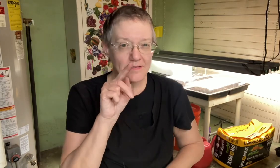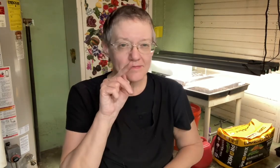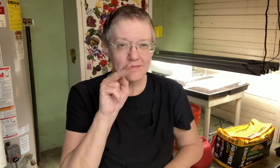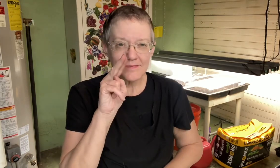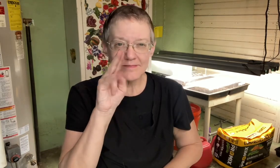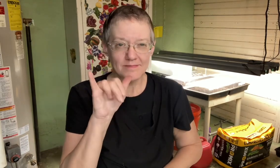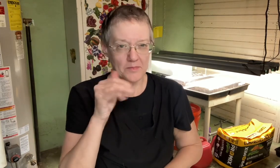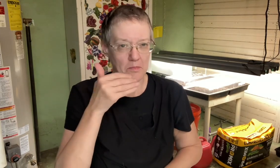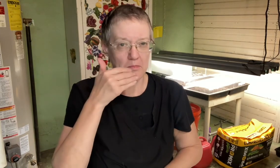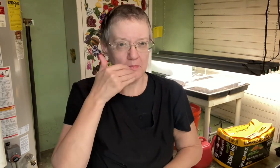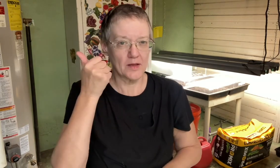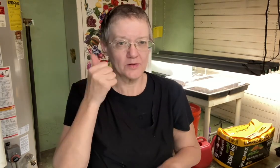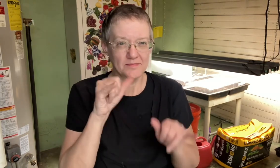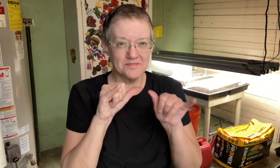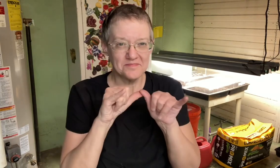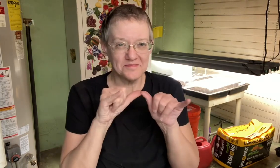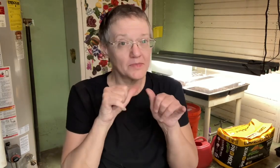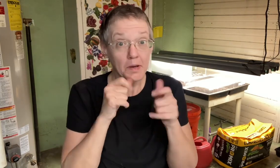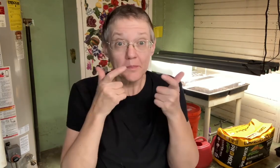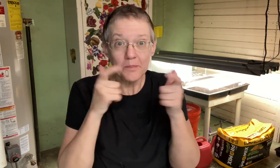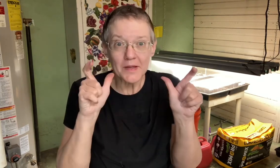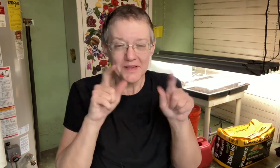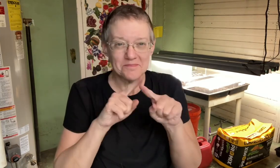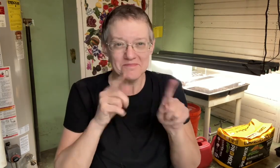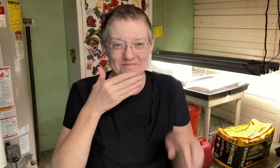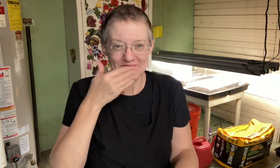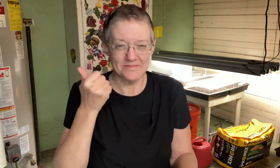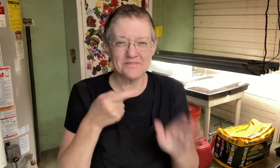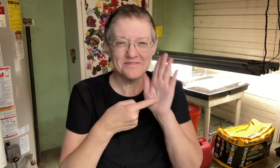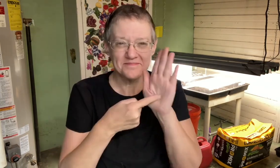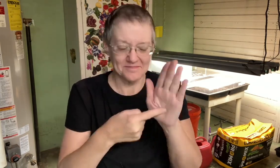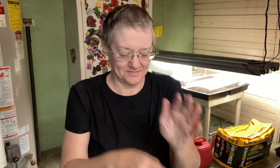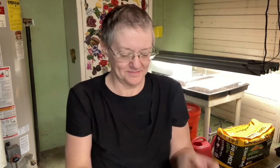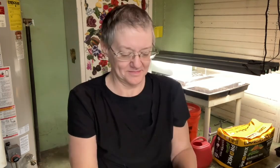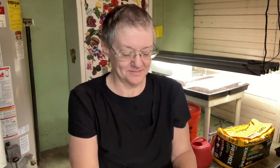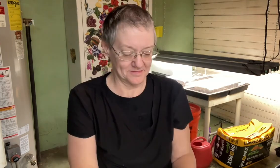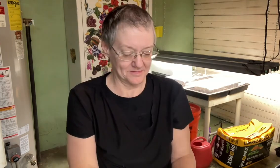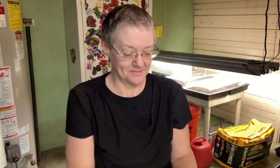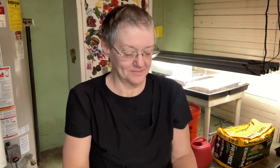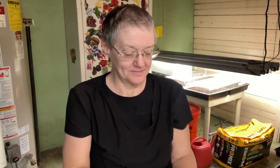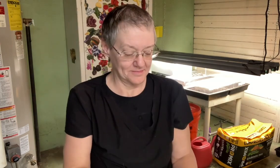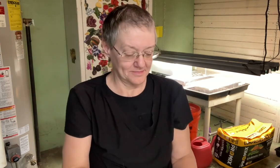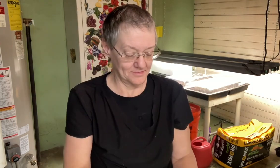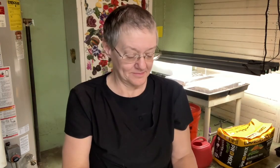They're not as tiny. This is a much better size. They're not huge, but it's better. Let me show you.